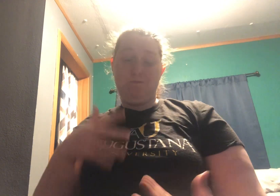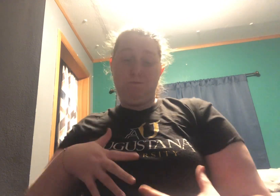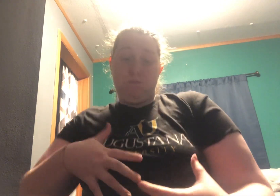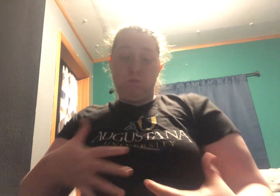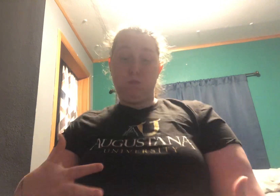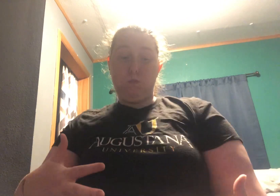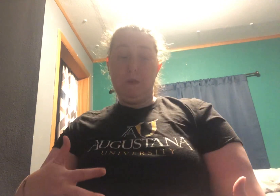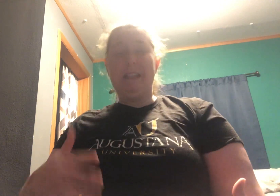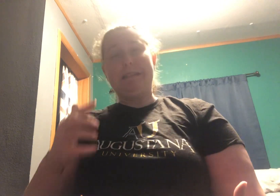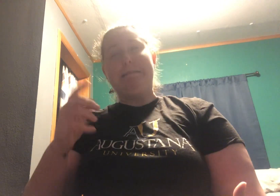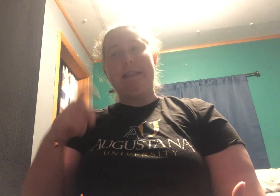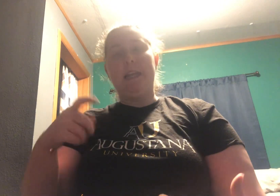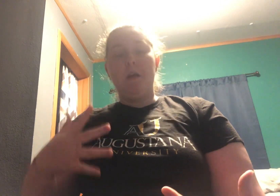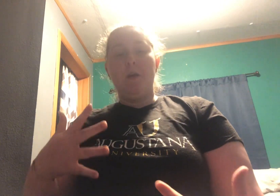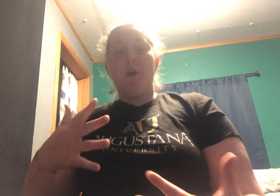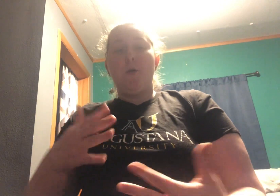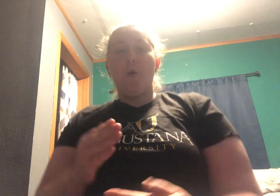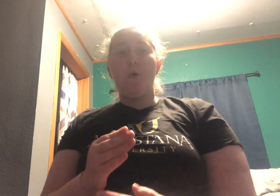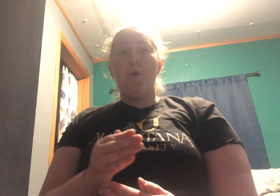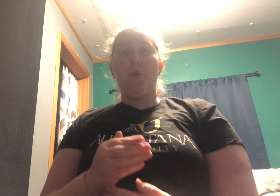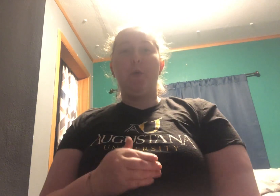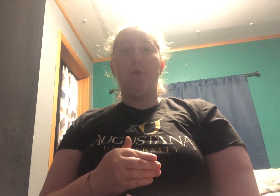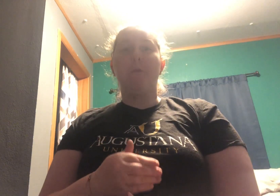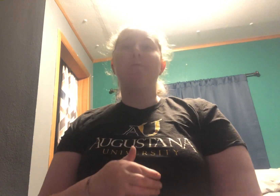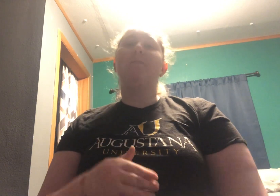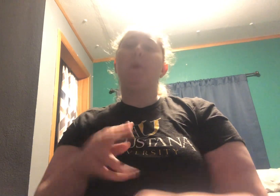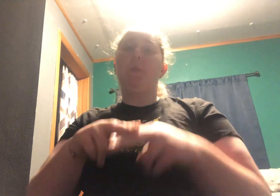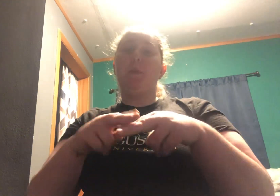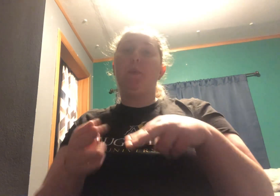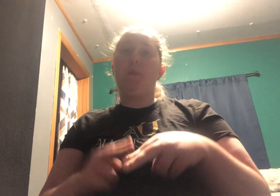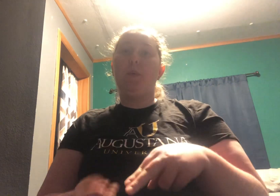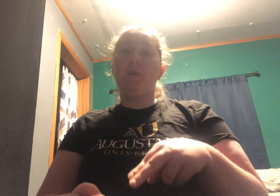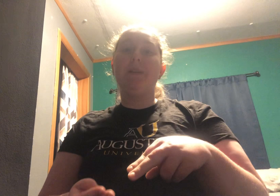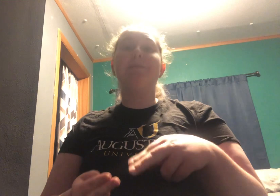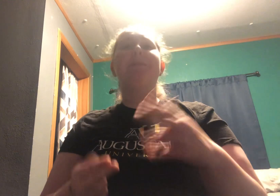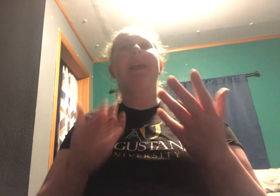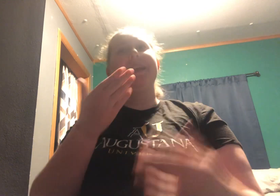you guys for all your support, for always smashing like, leaving your comments. Have a great day,